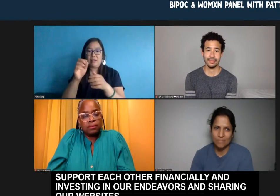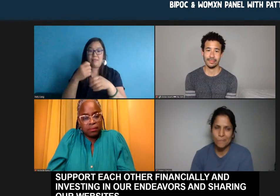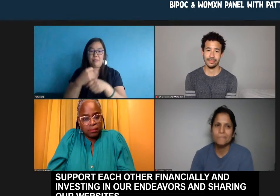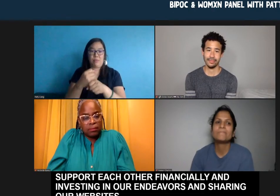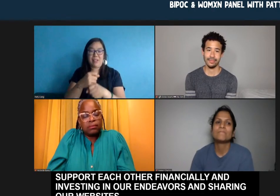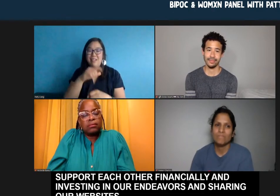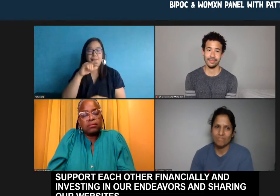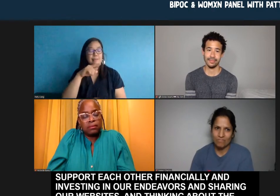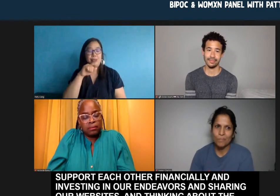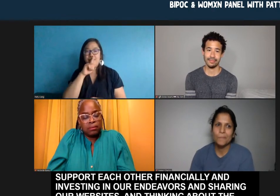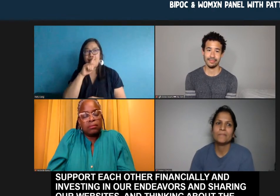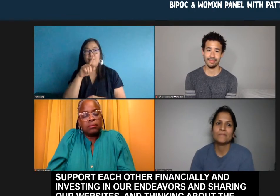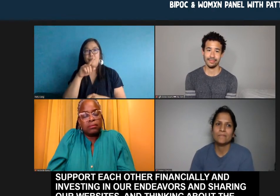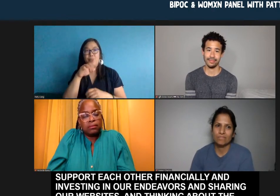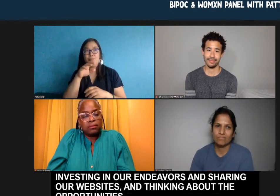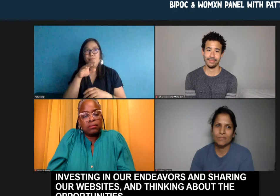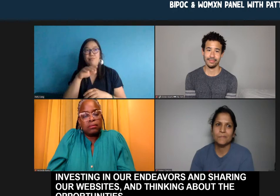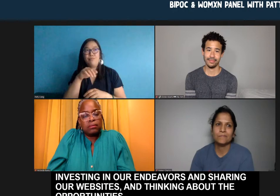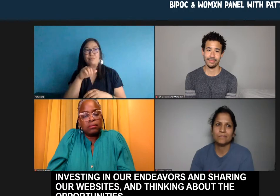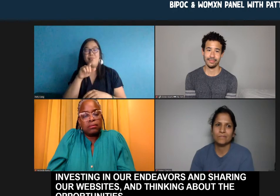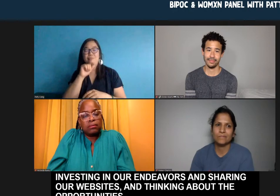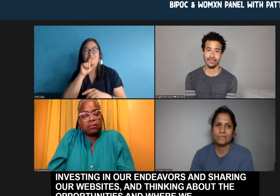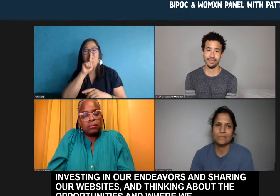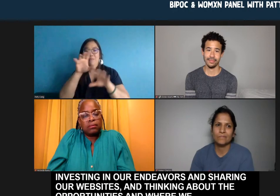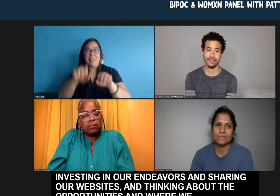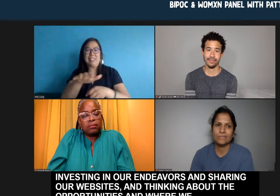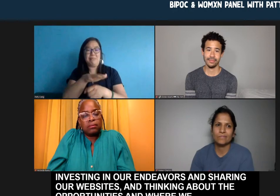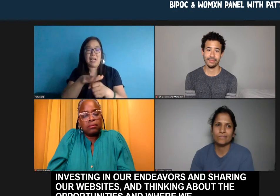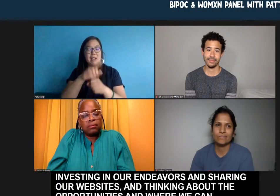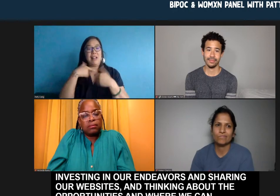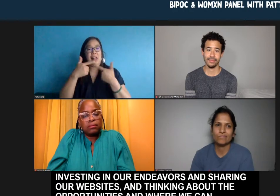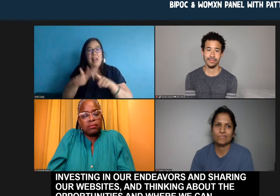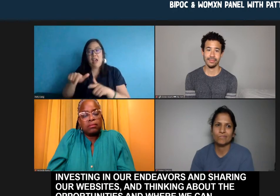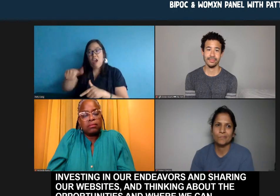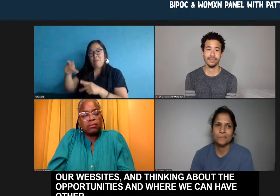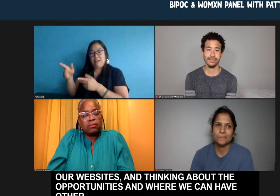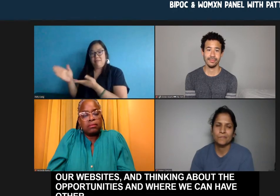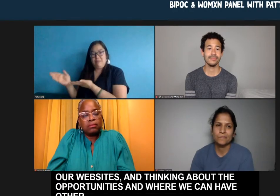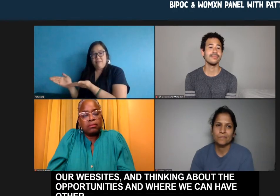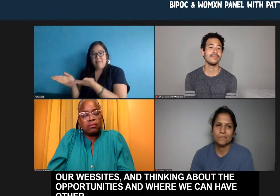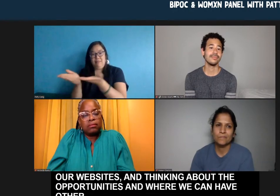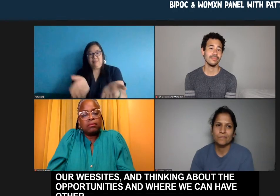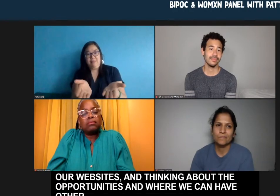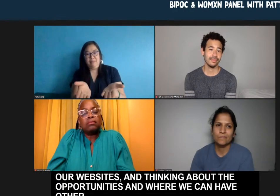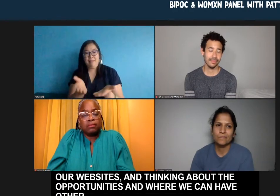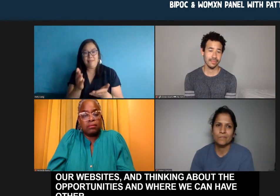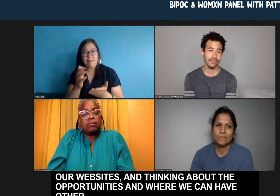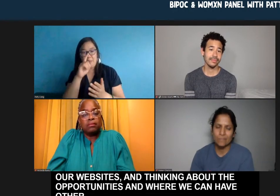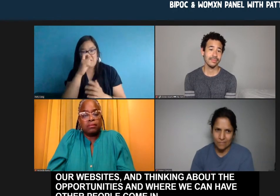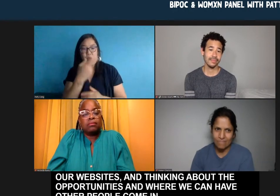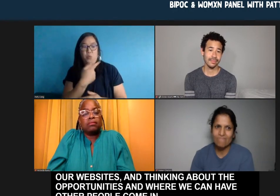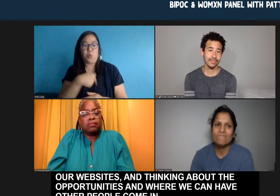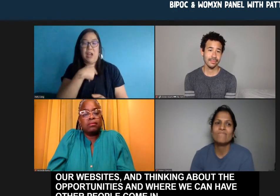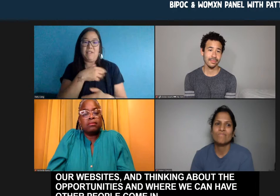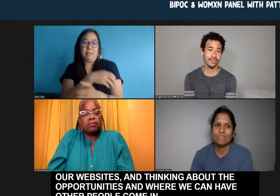can have other people come in and take advantage of those opportunities. We need to make sure that we're giving people the